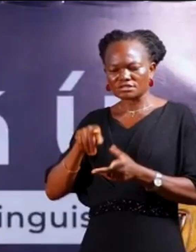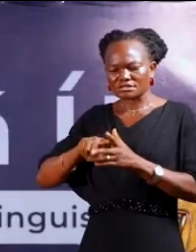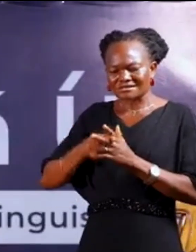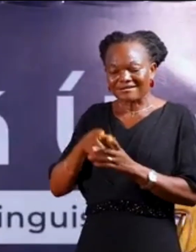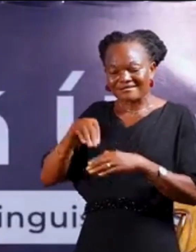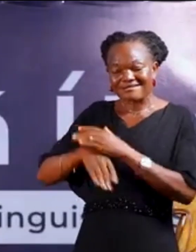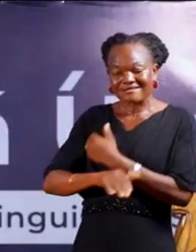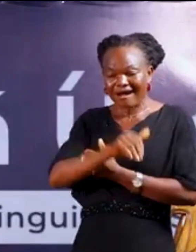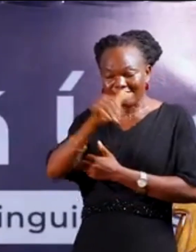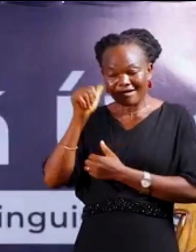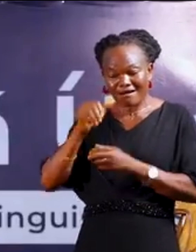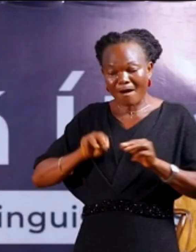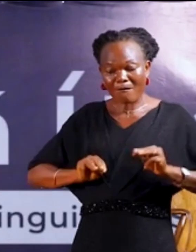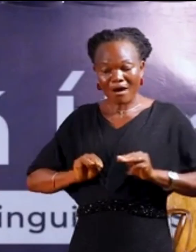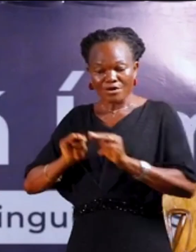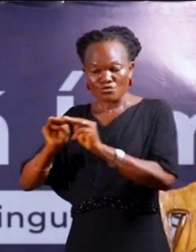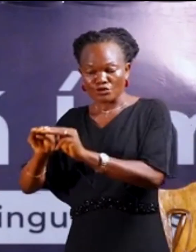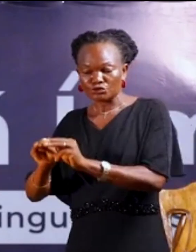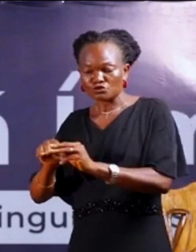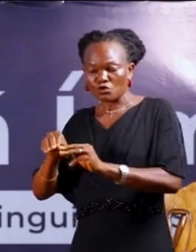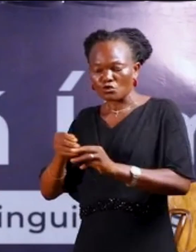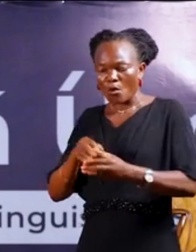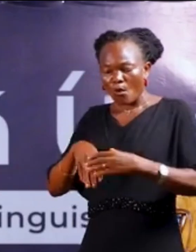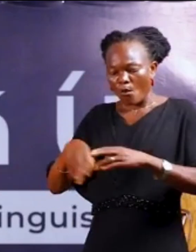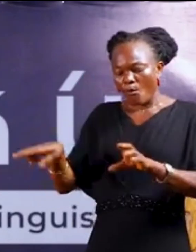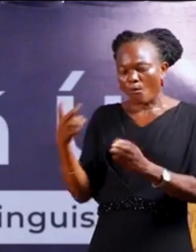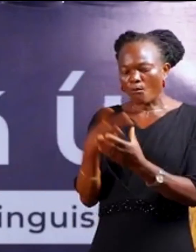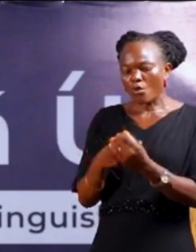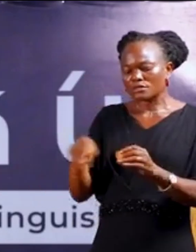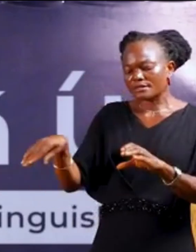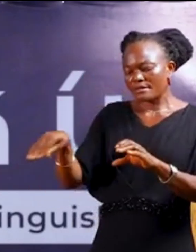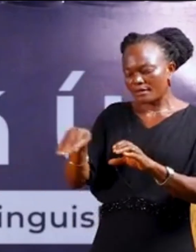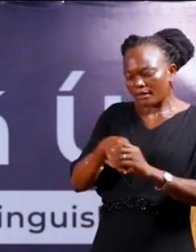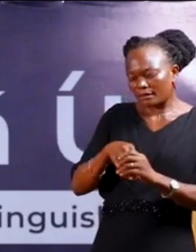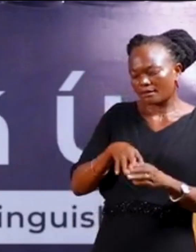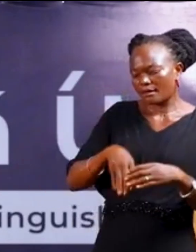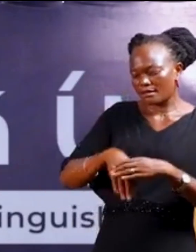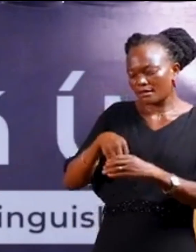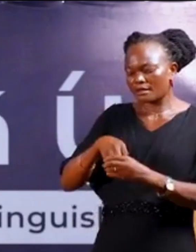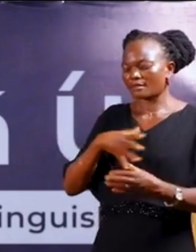Africa. Migration both in and out of Africa,